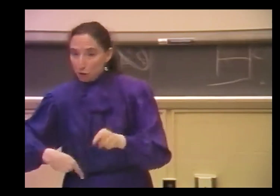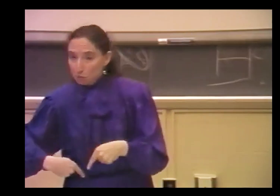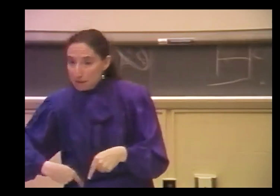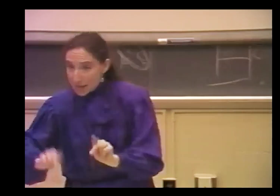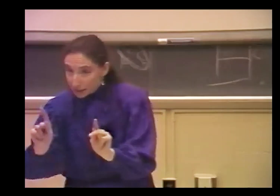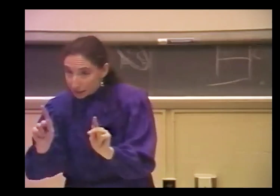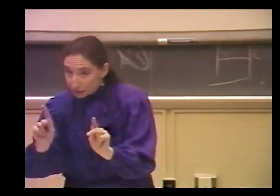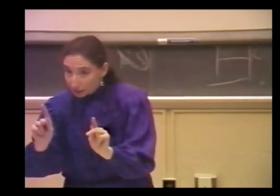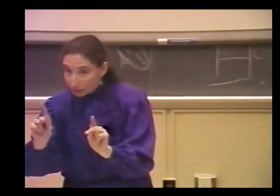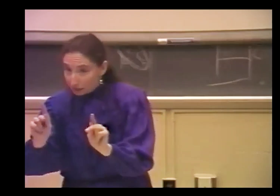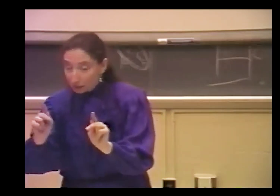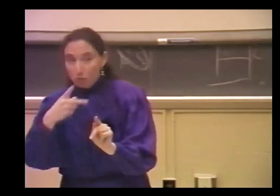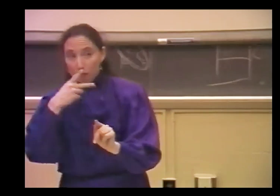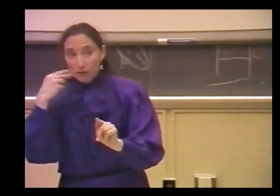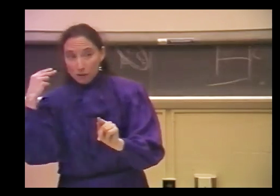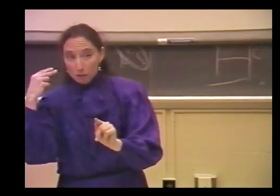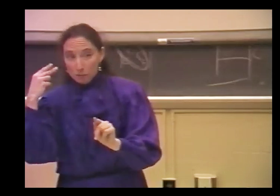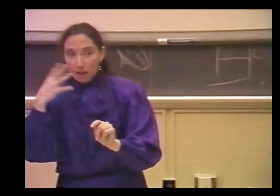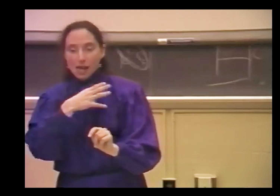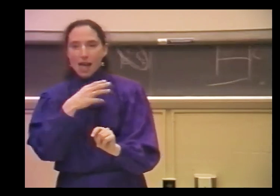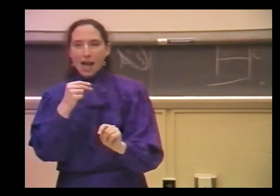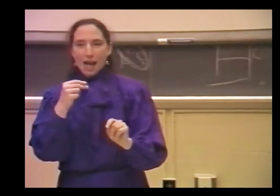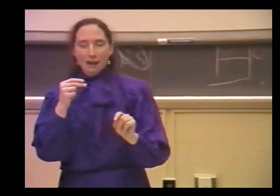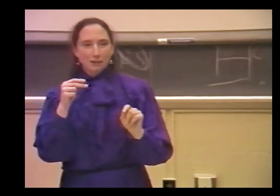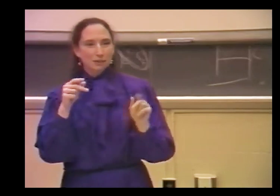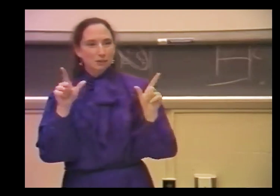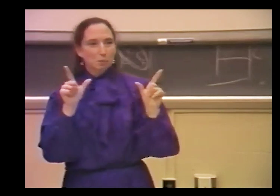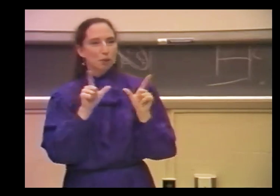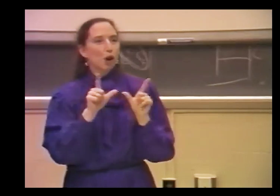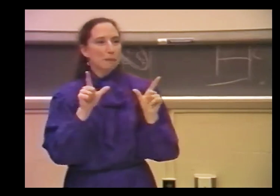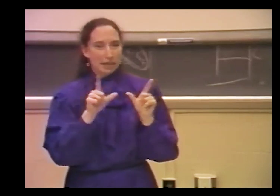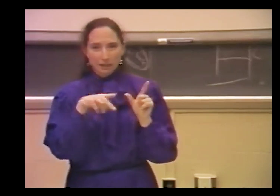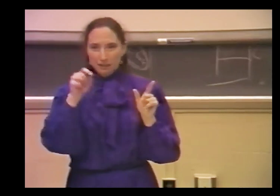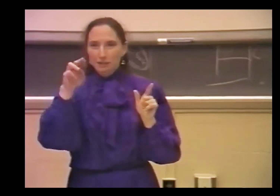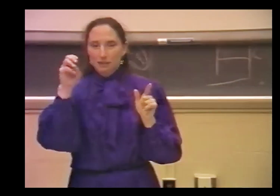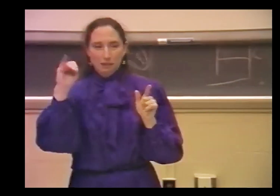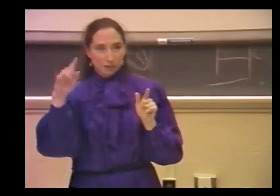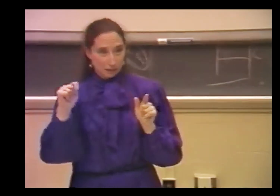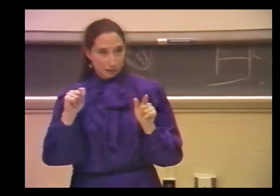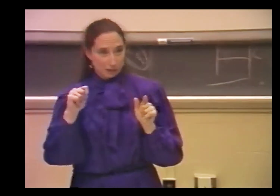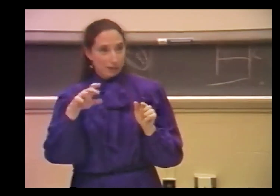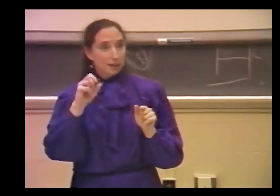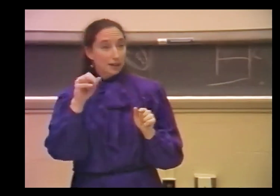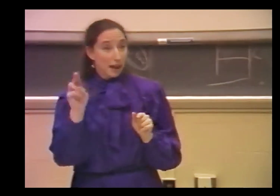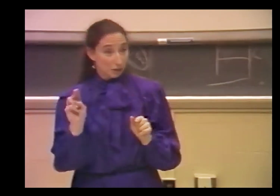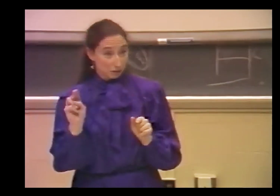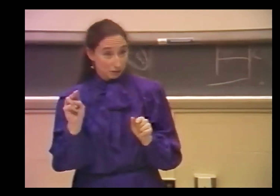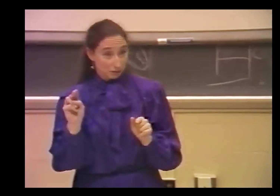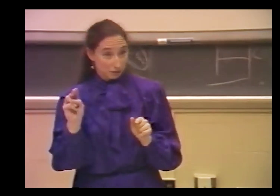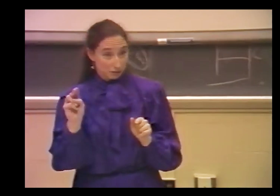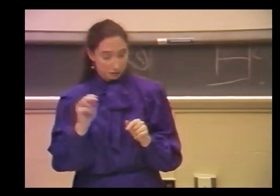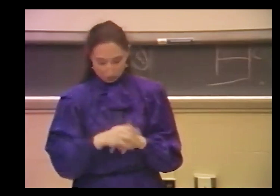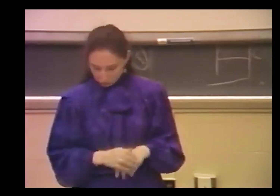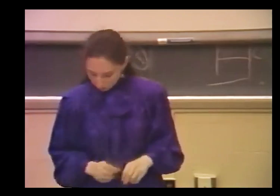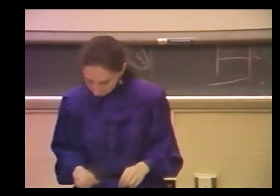permit, the verb, and permit, the noun.